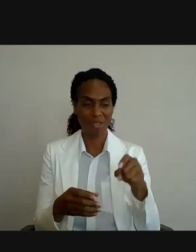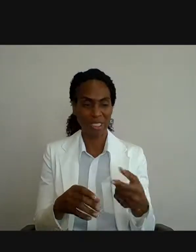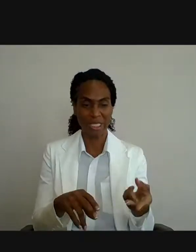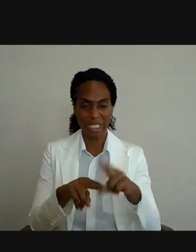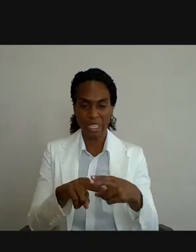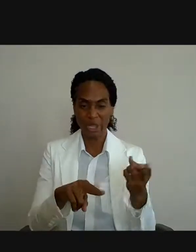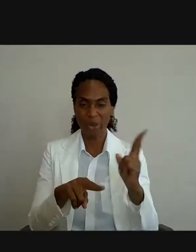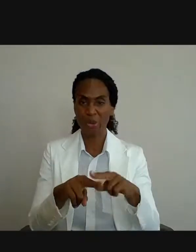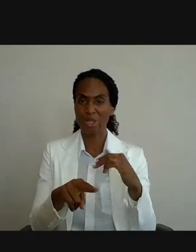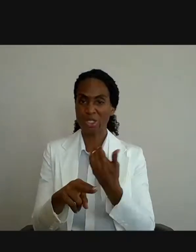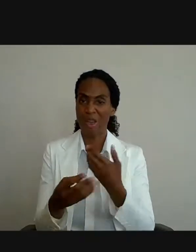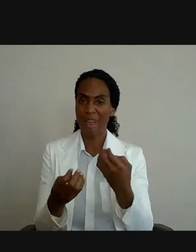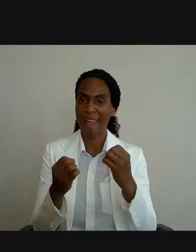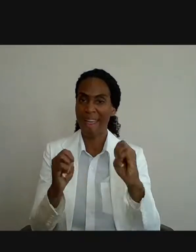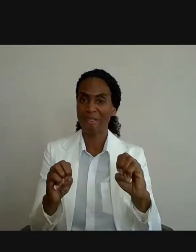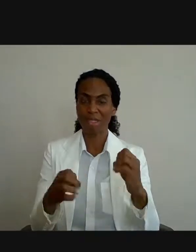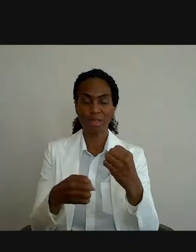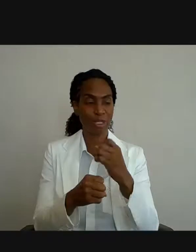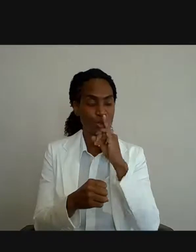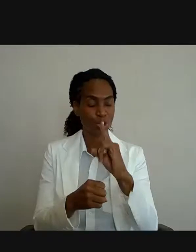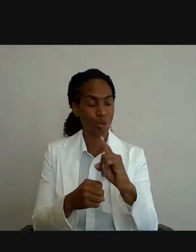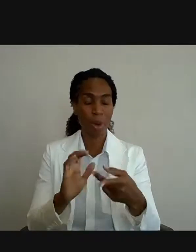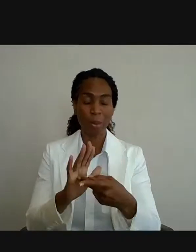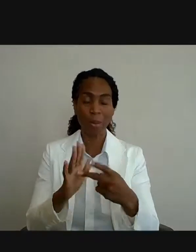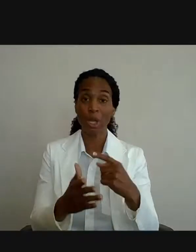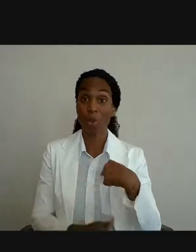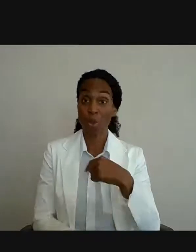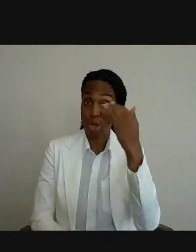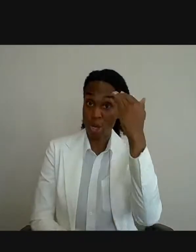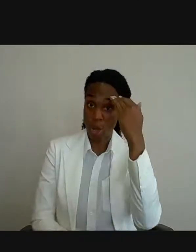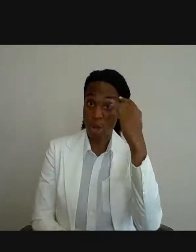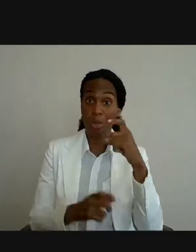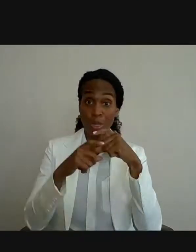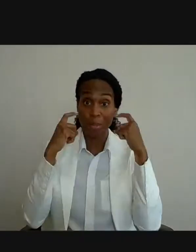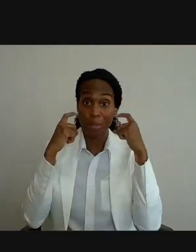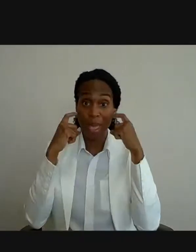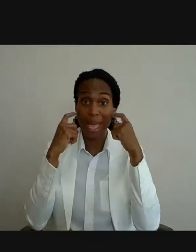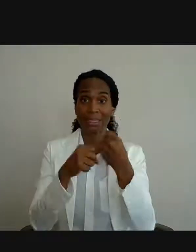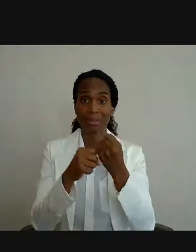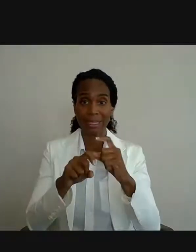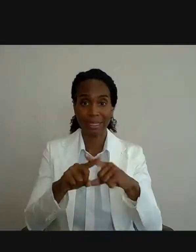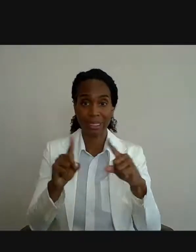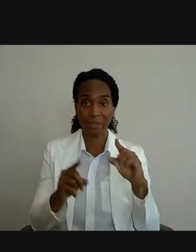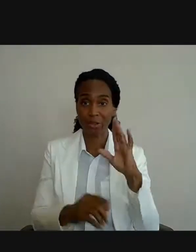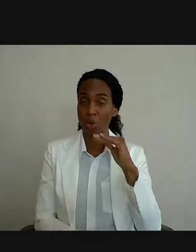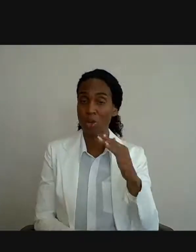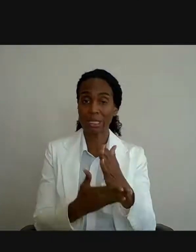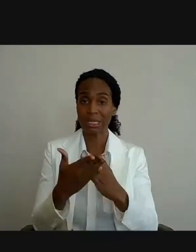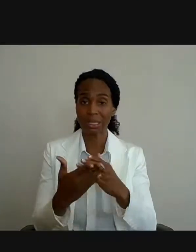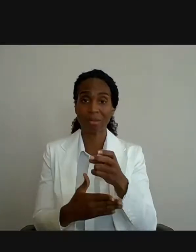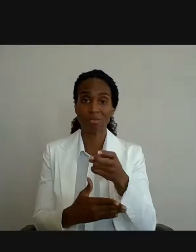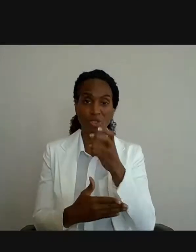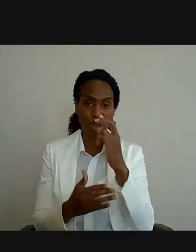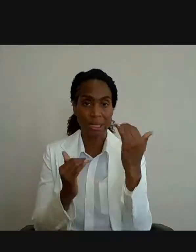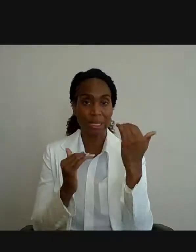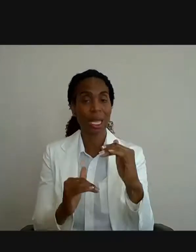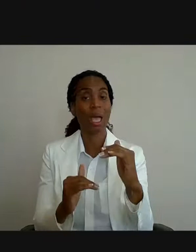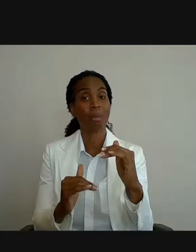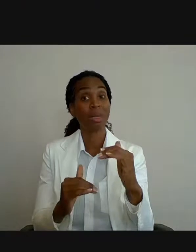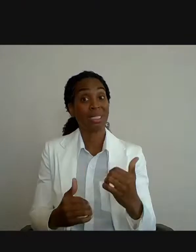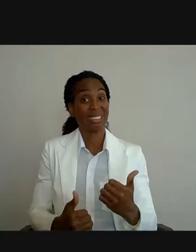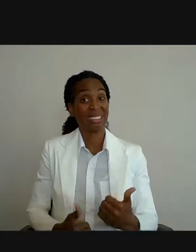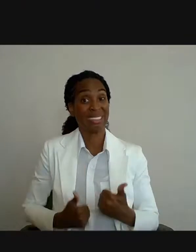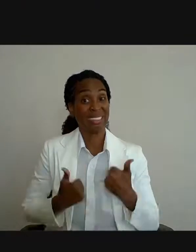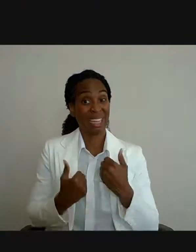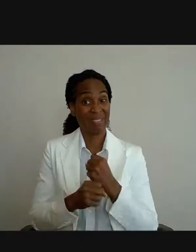mitigation that may be necessary, in other words, we know that masks make a difference. We know that some of these restrictions have been life-saving.